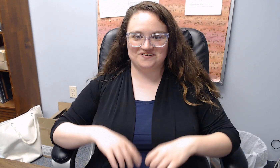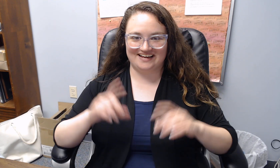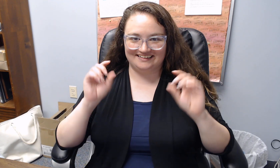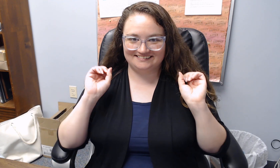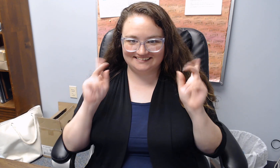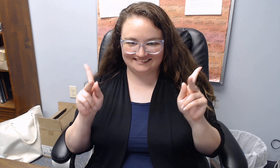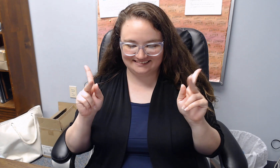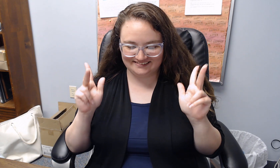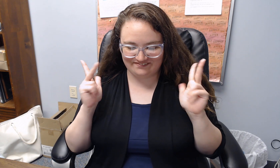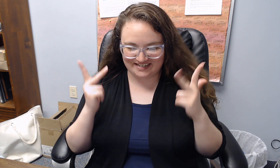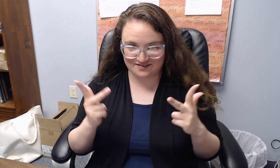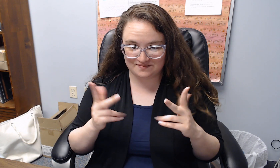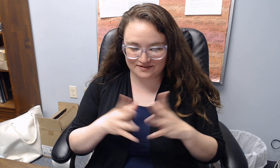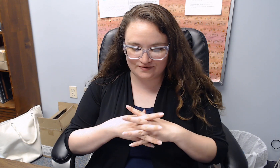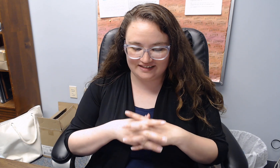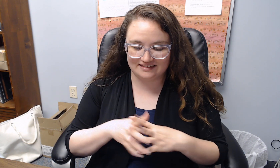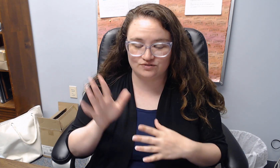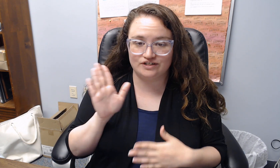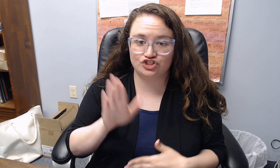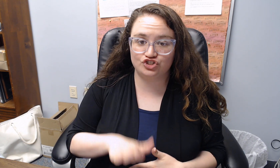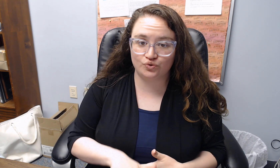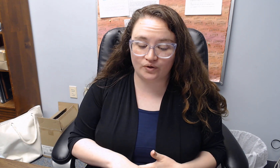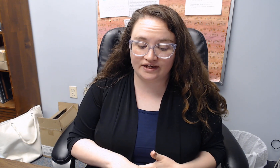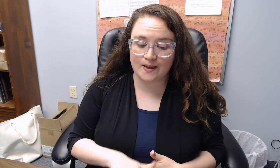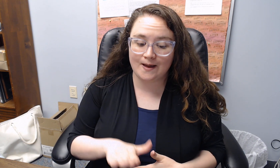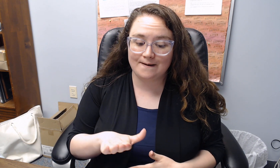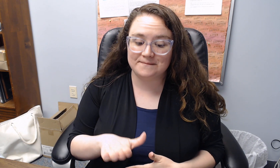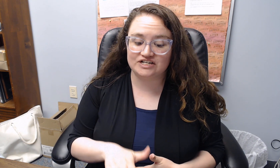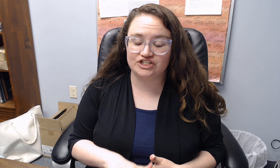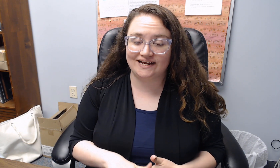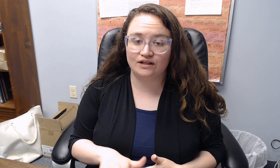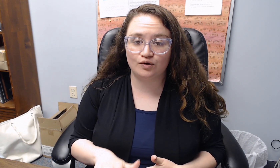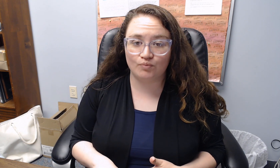Okay, video number 3. This one is Joy by Chandler Moore.